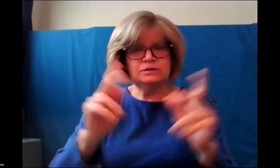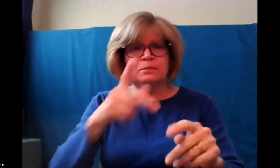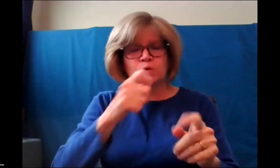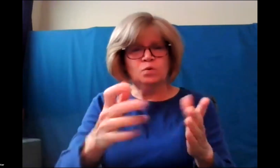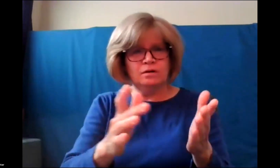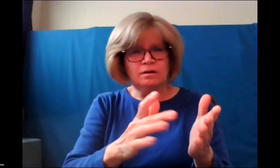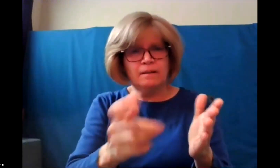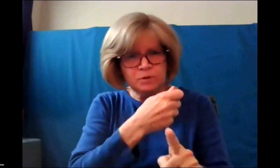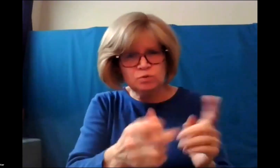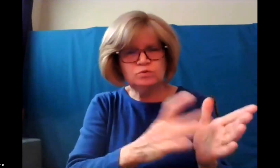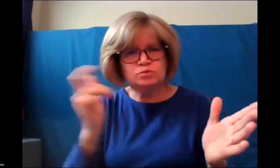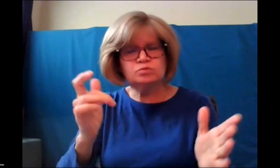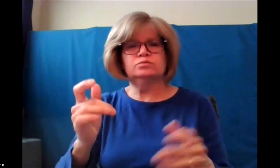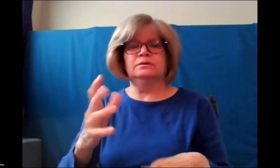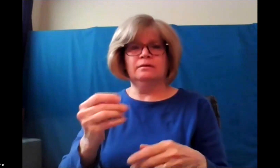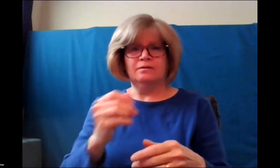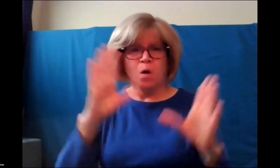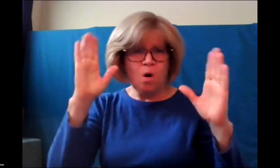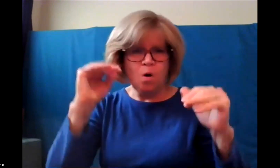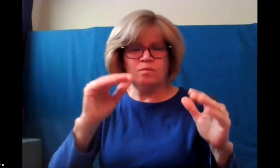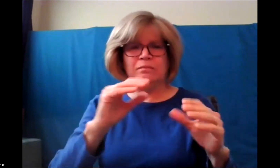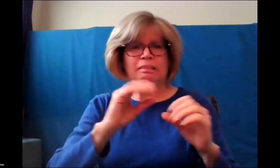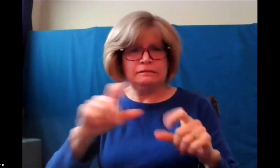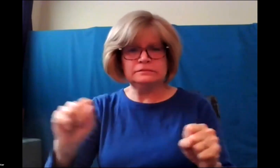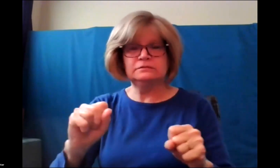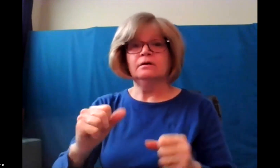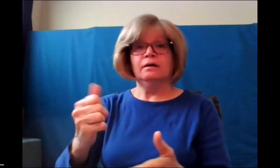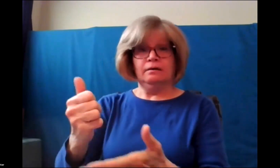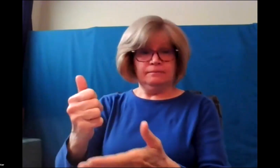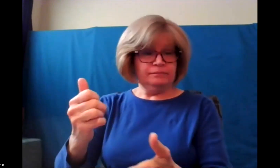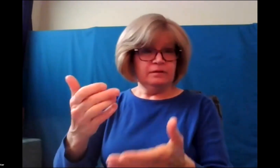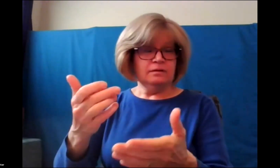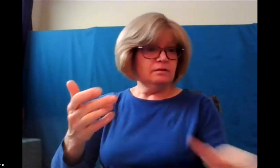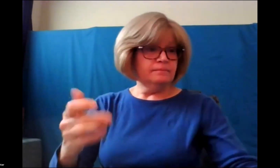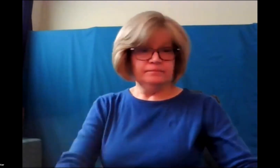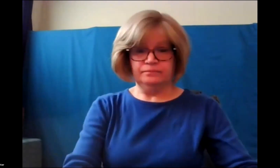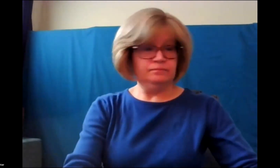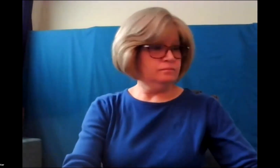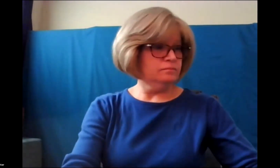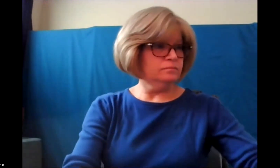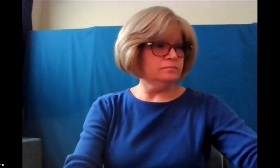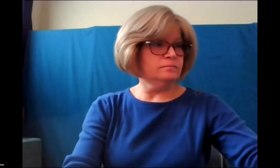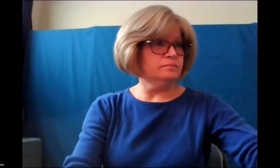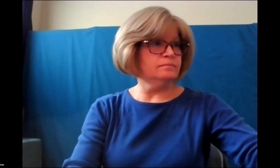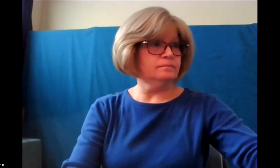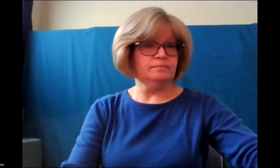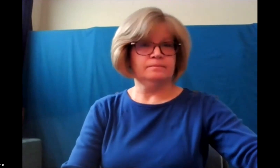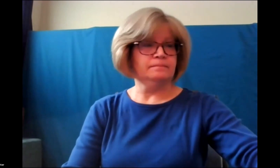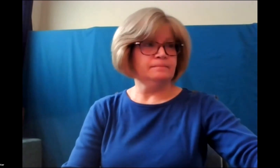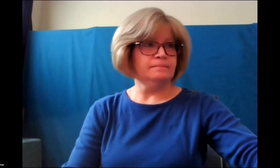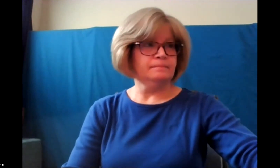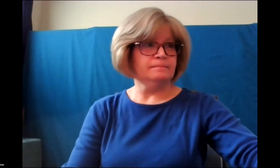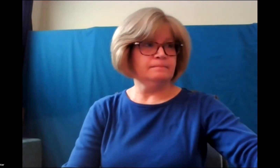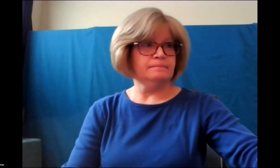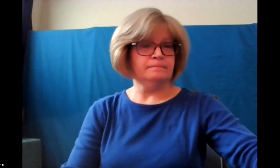us serve until it blesses the least and the oppressed through our tithes, time, talent, and testimony.